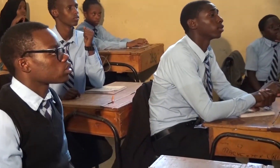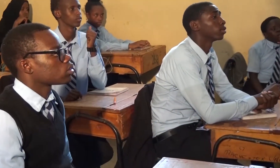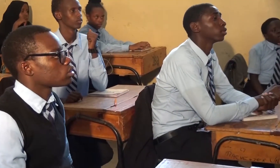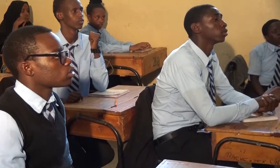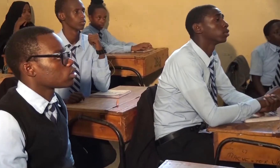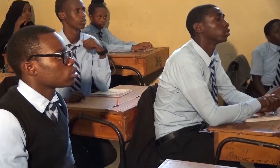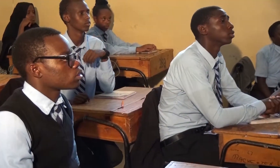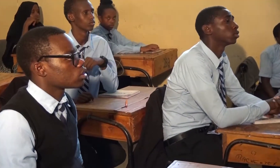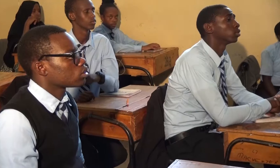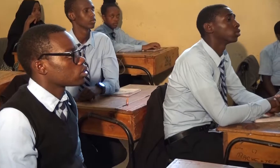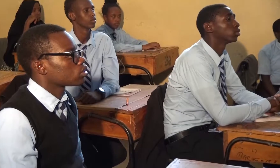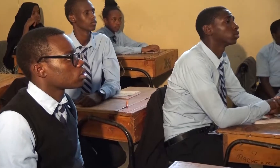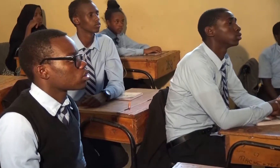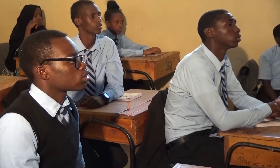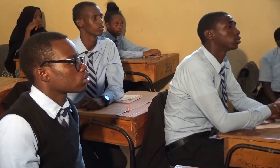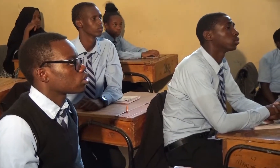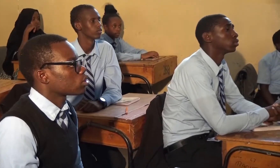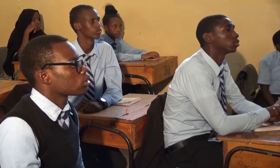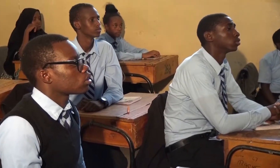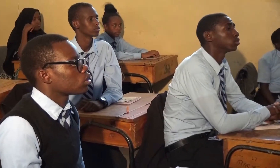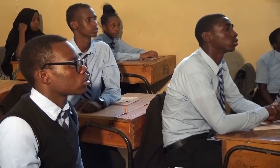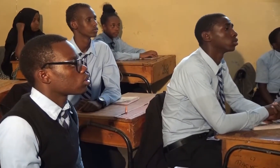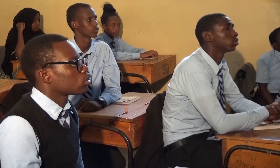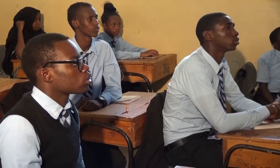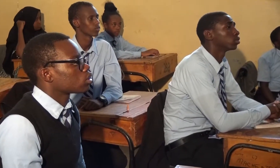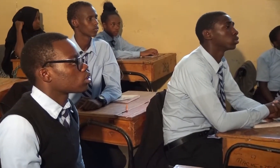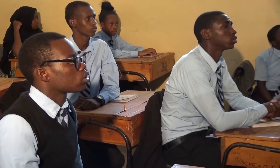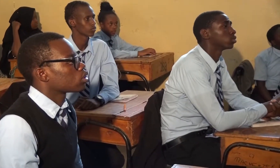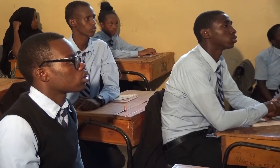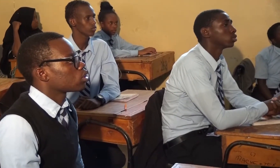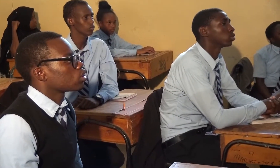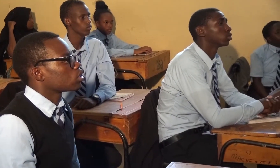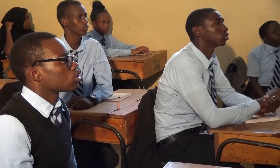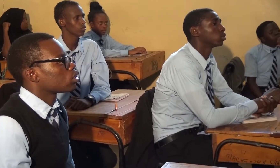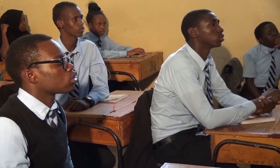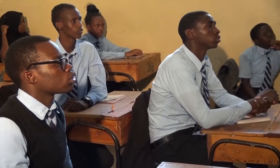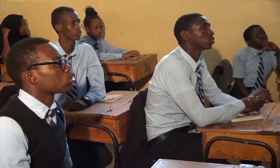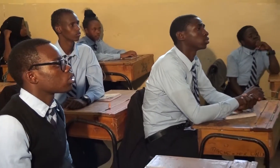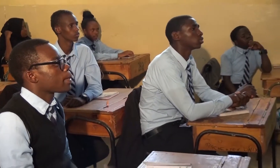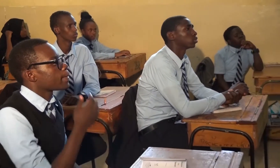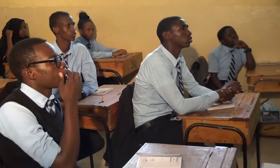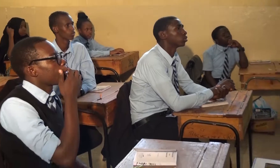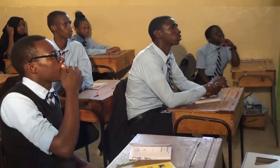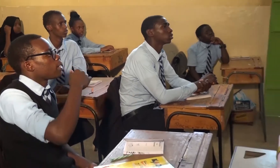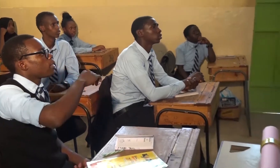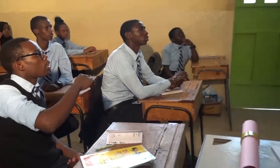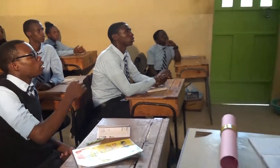discussions, any advice that he gave the father to Taiyo was correct or